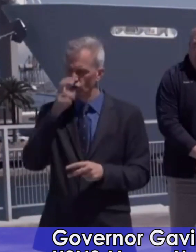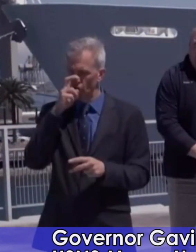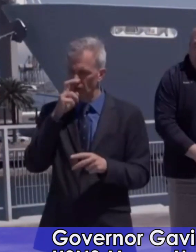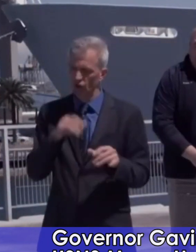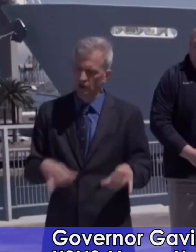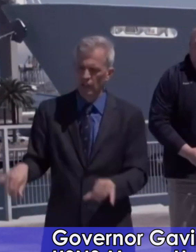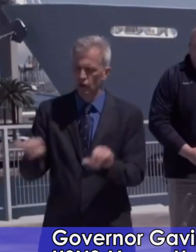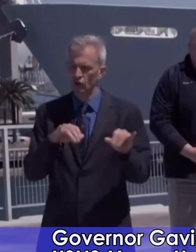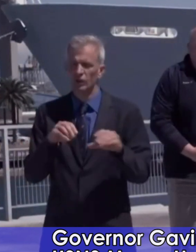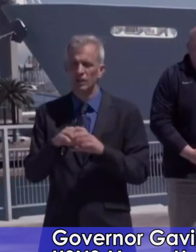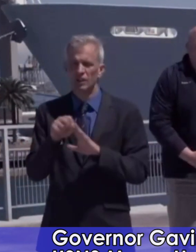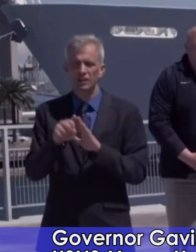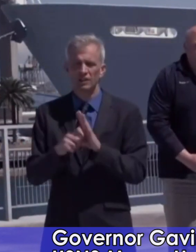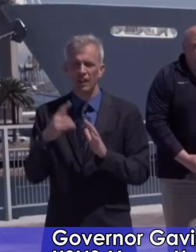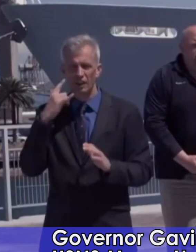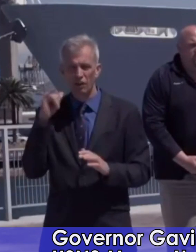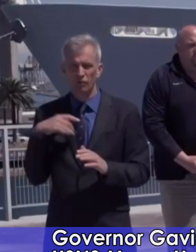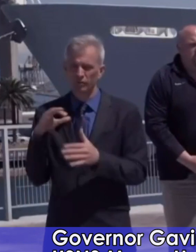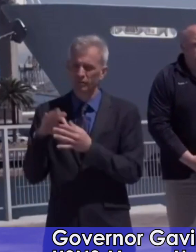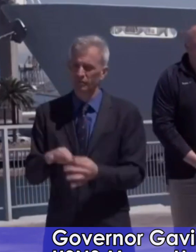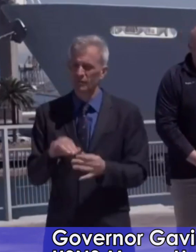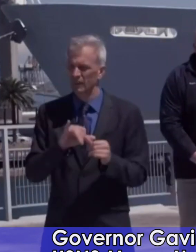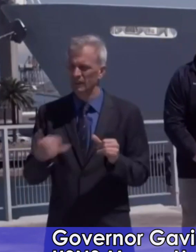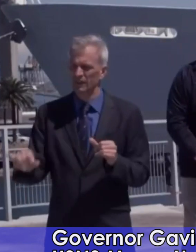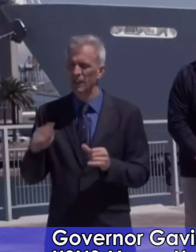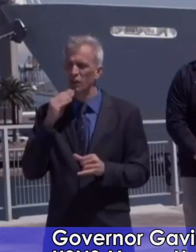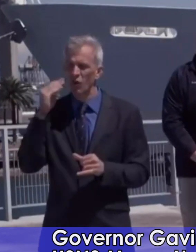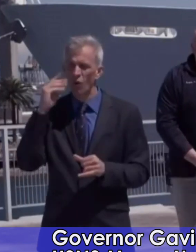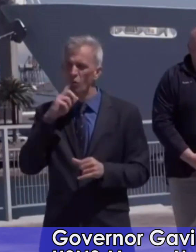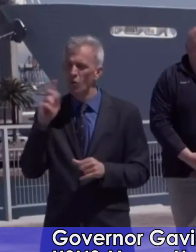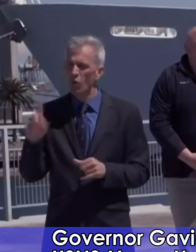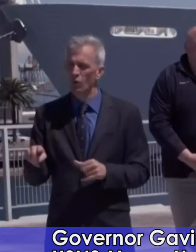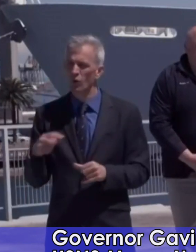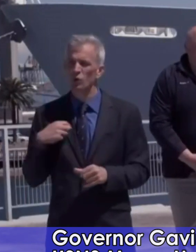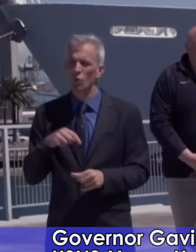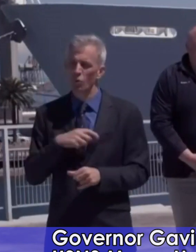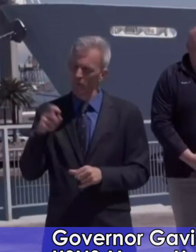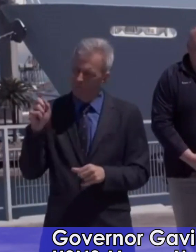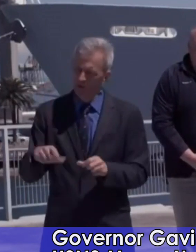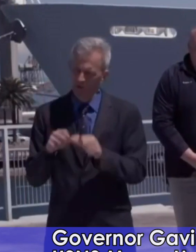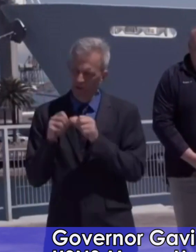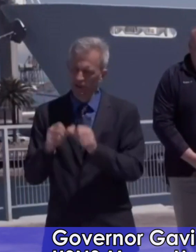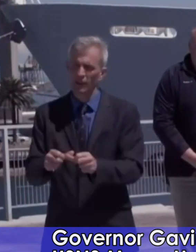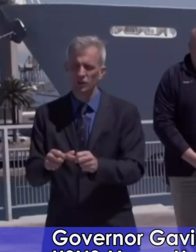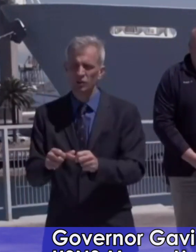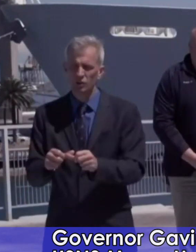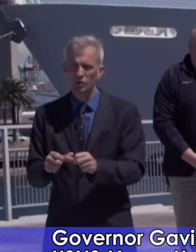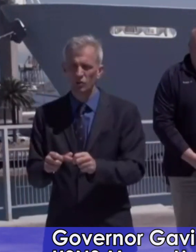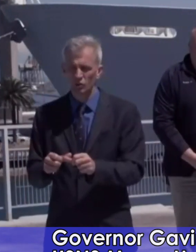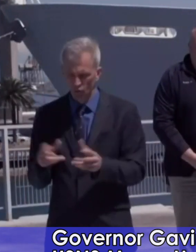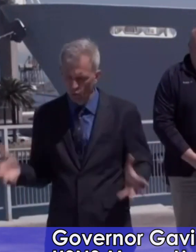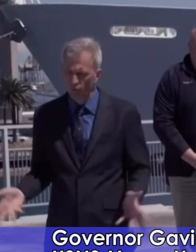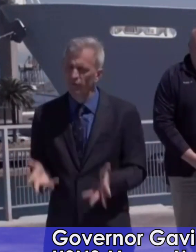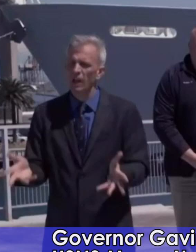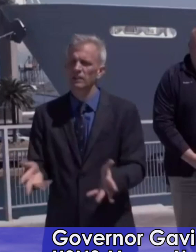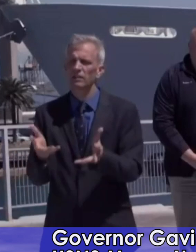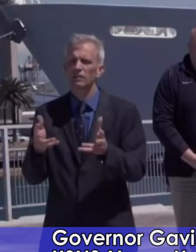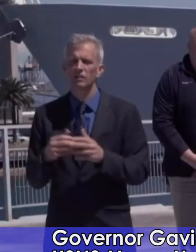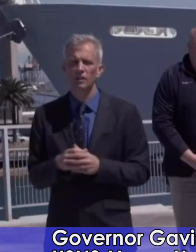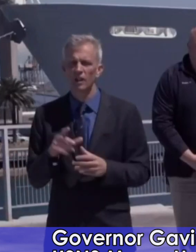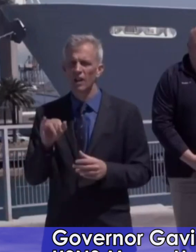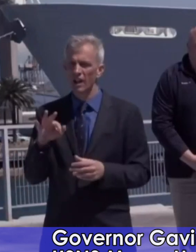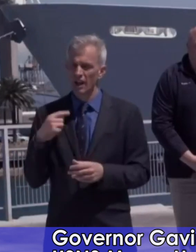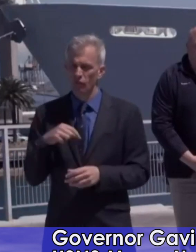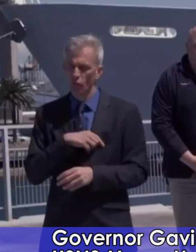of California as it relates to our stay-at-home orders that we must continue to advance. And if we do, we can bend